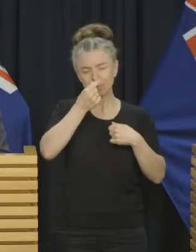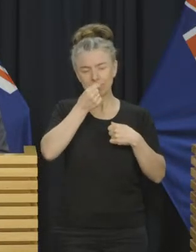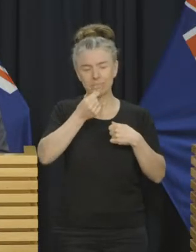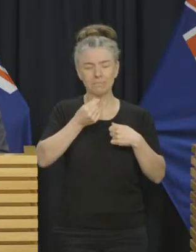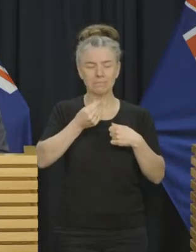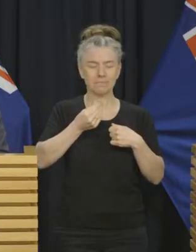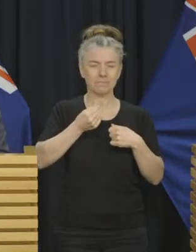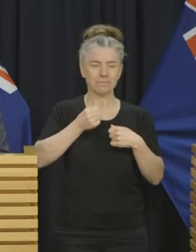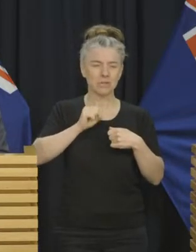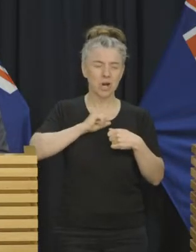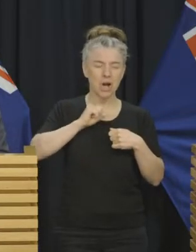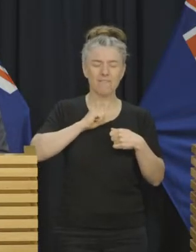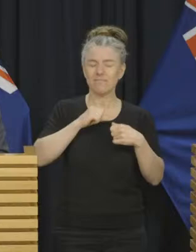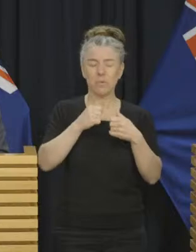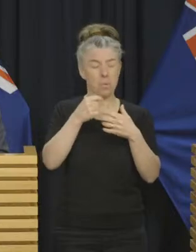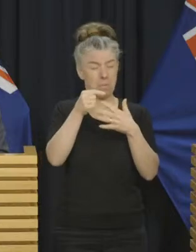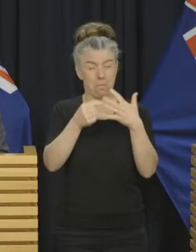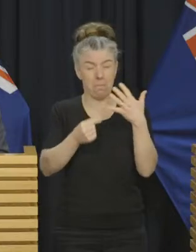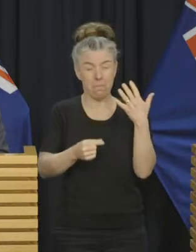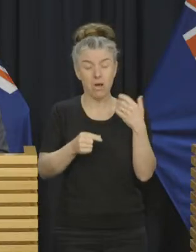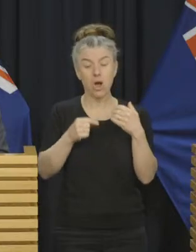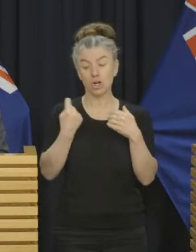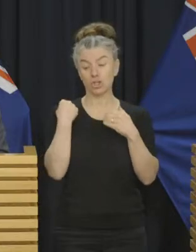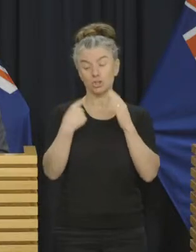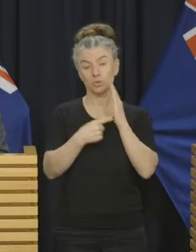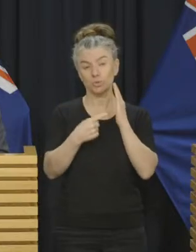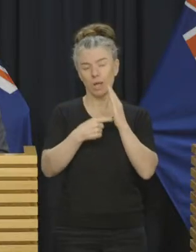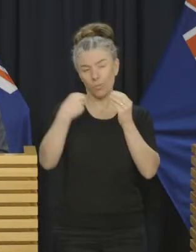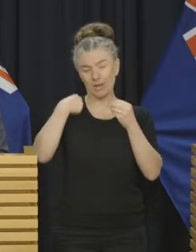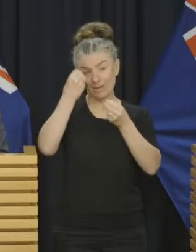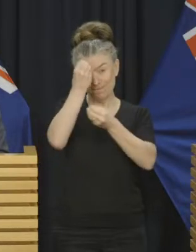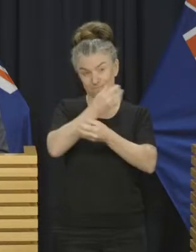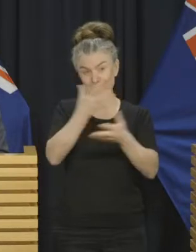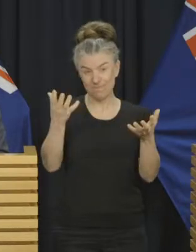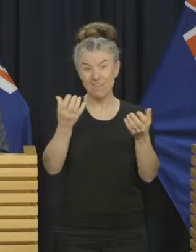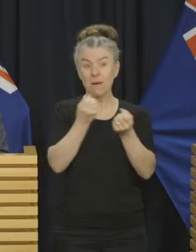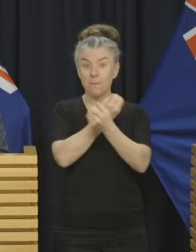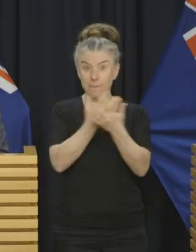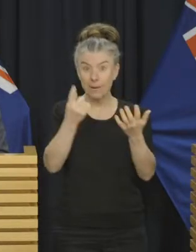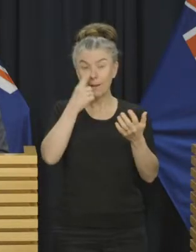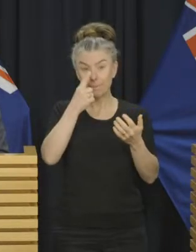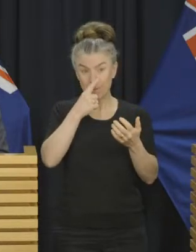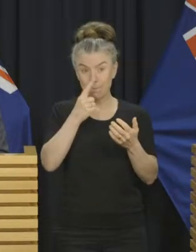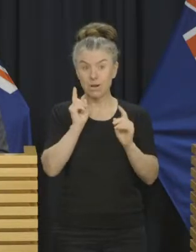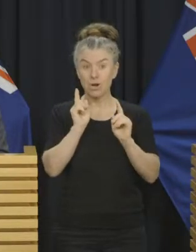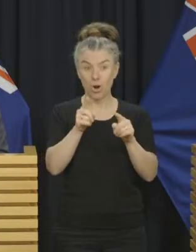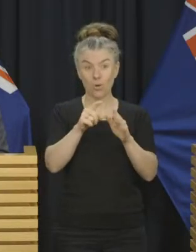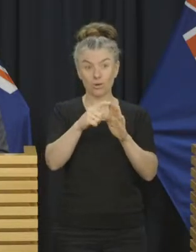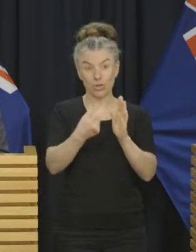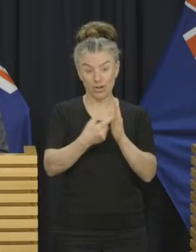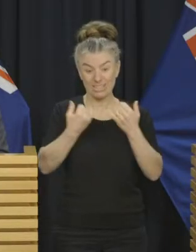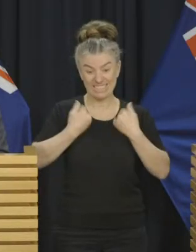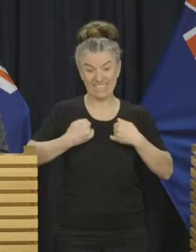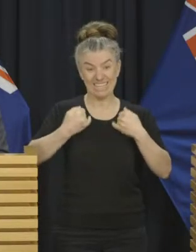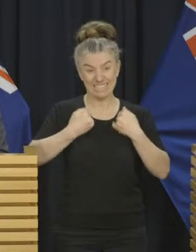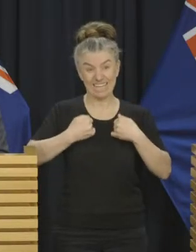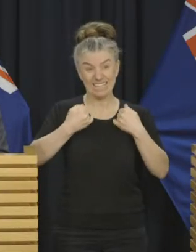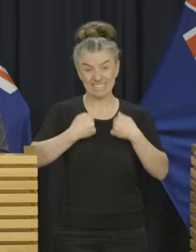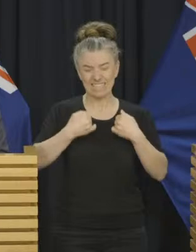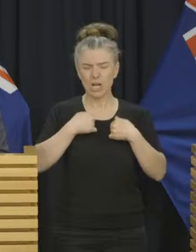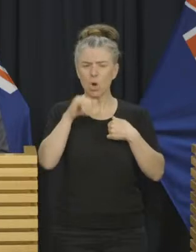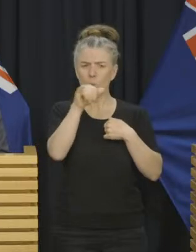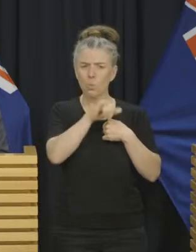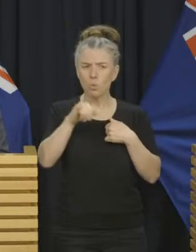clarity that was provided on Tuesday was which of that quite large group of people coming through general practice every day should be